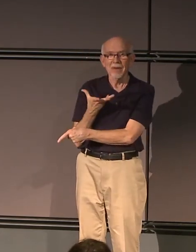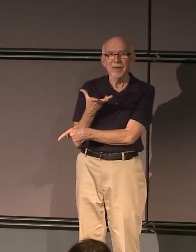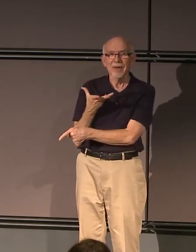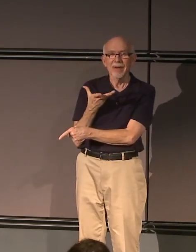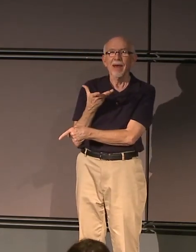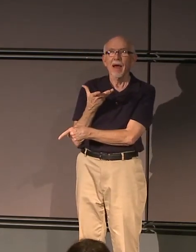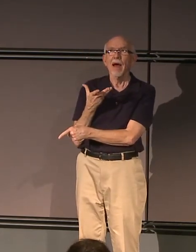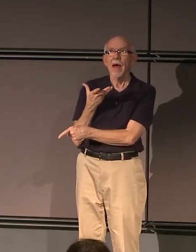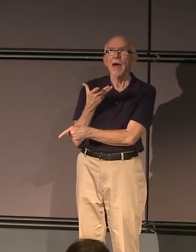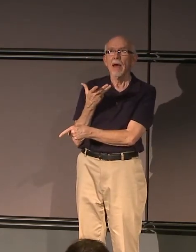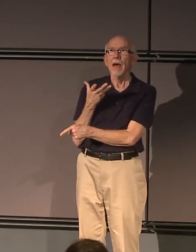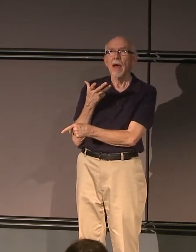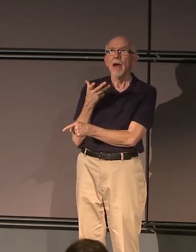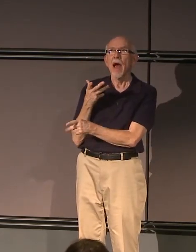Many years later,